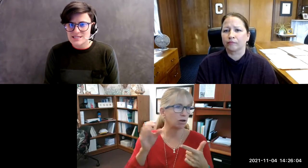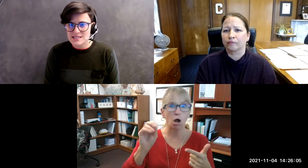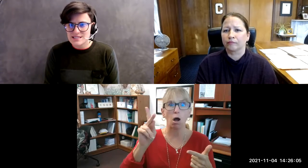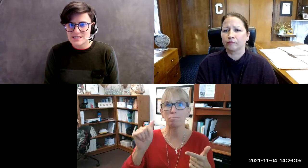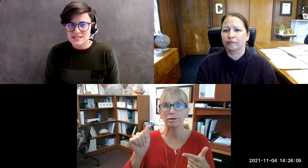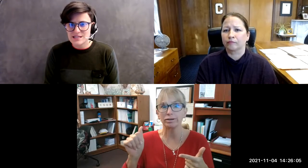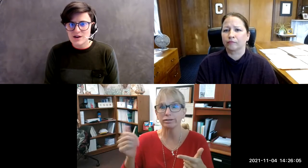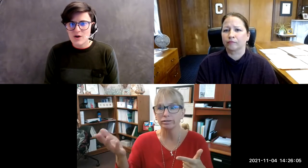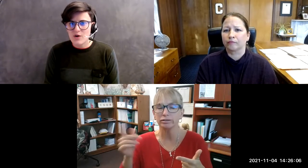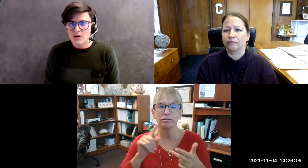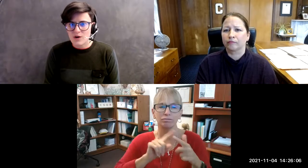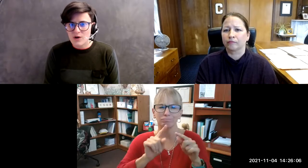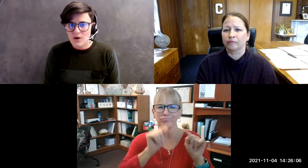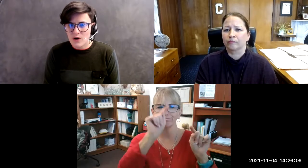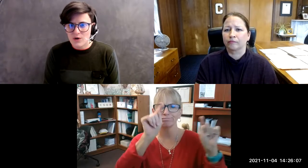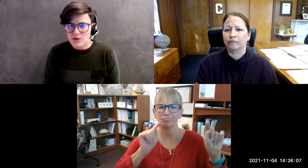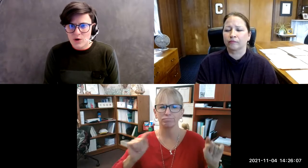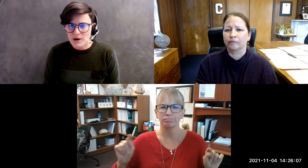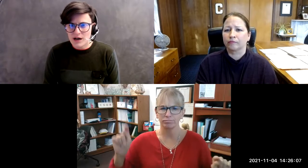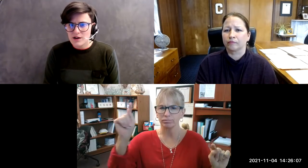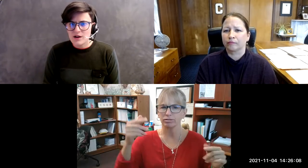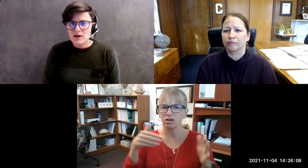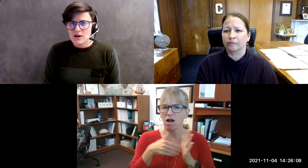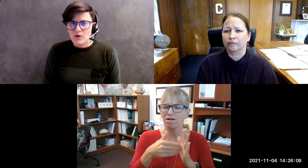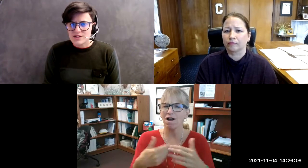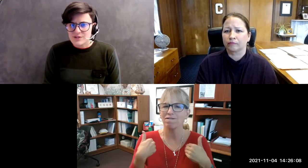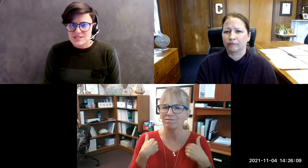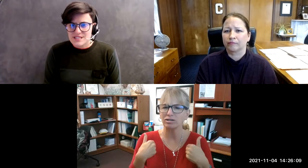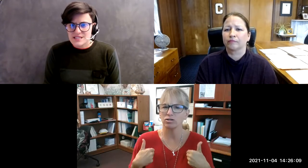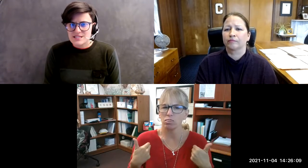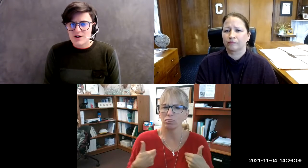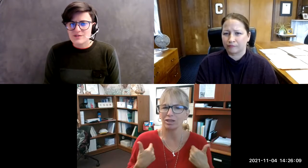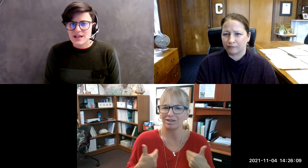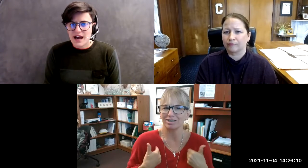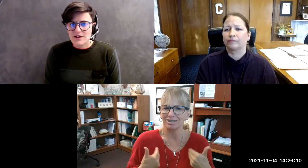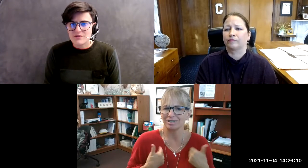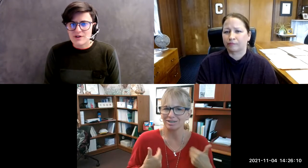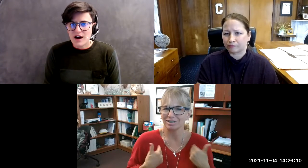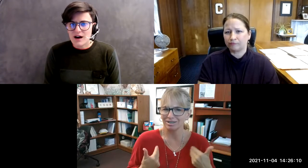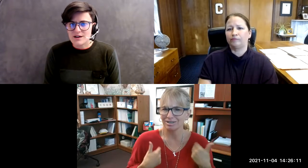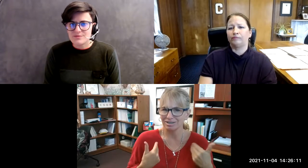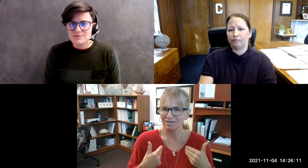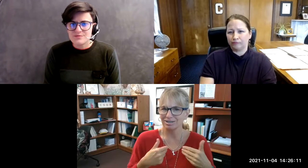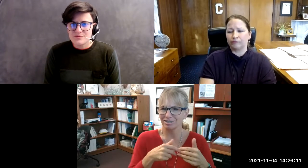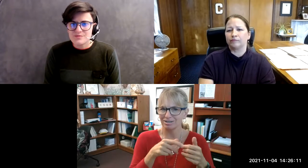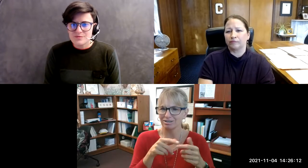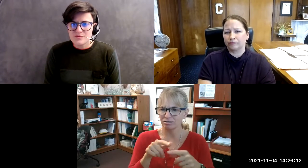like CEASD or Oklahoma, or different states often have a